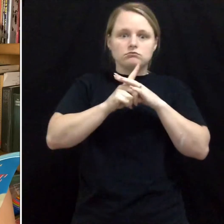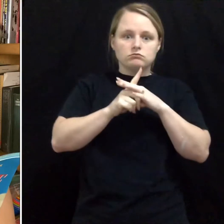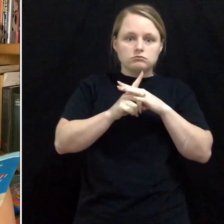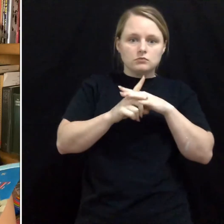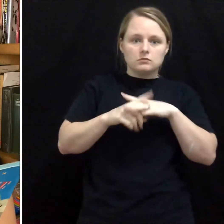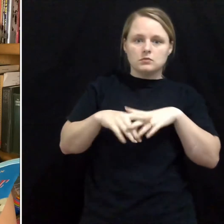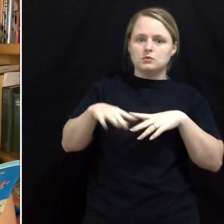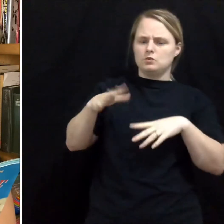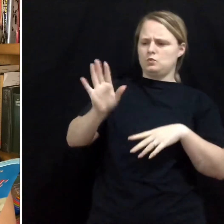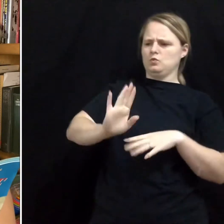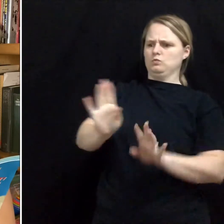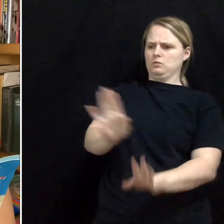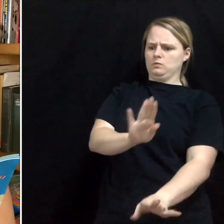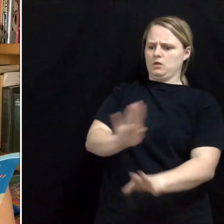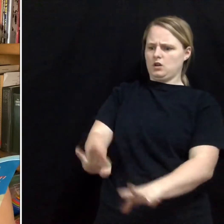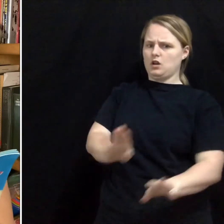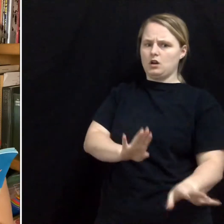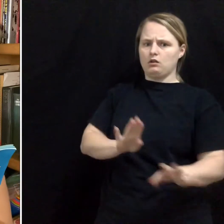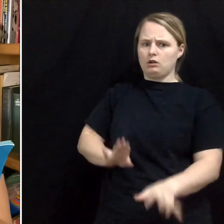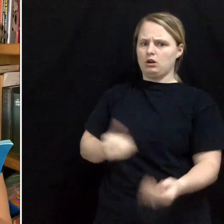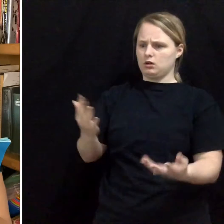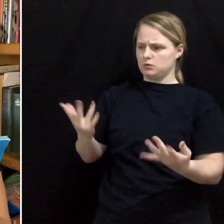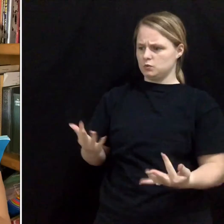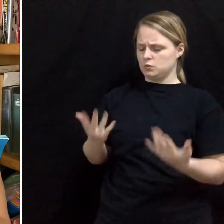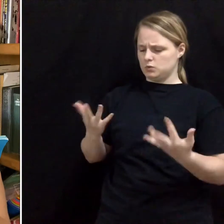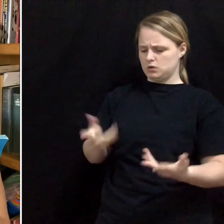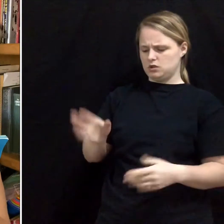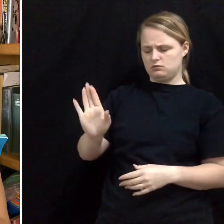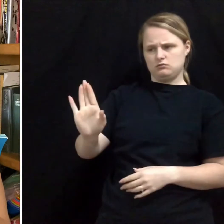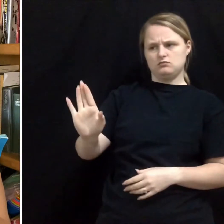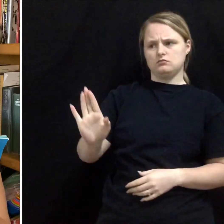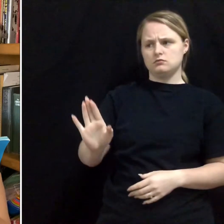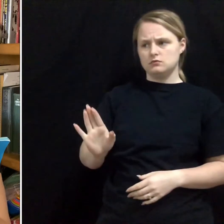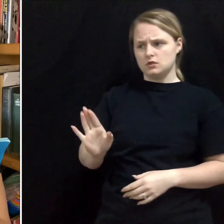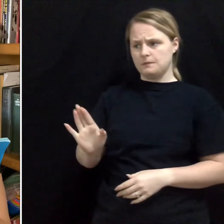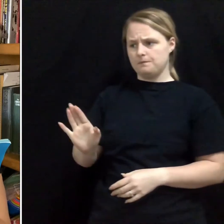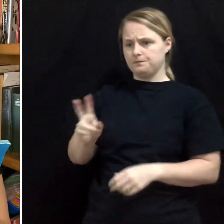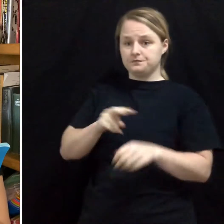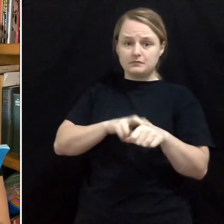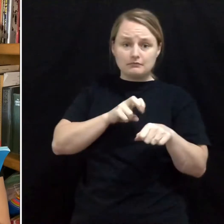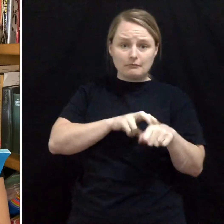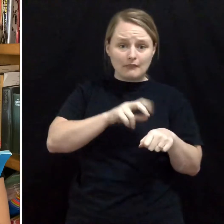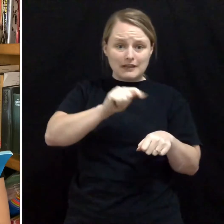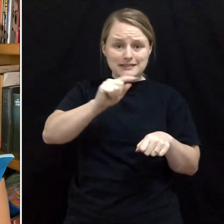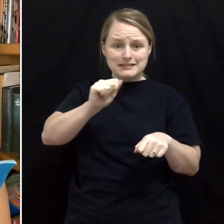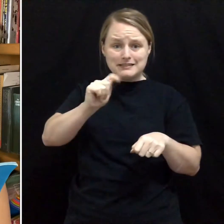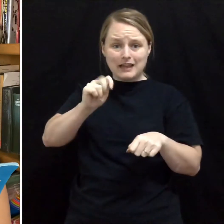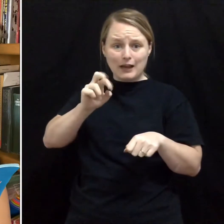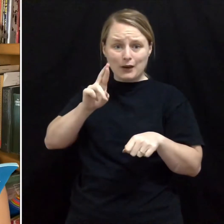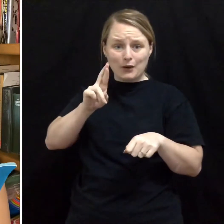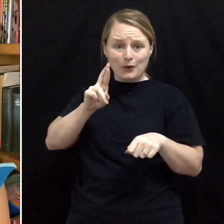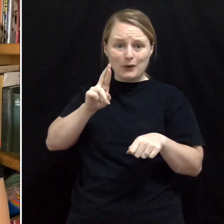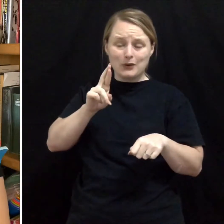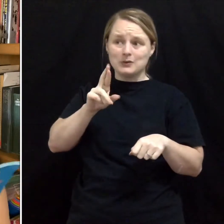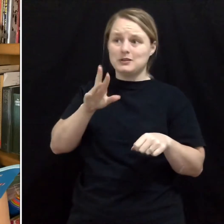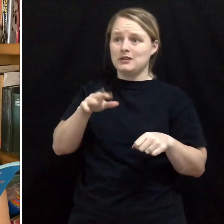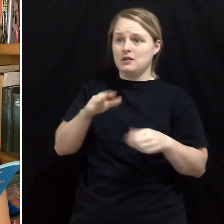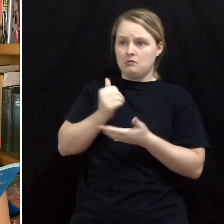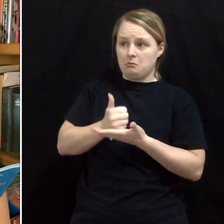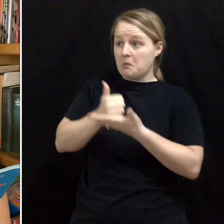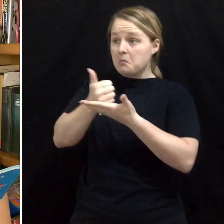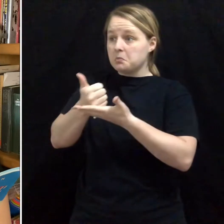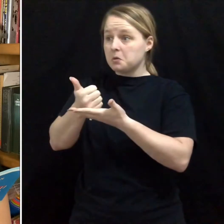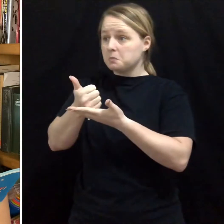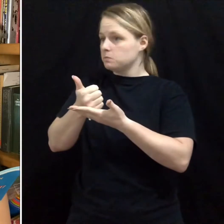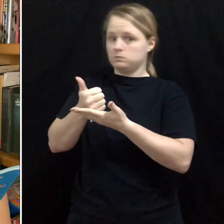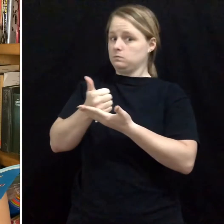path. It sneaked up on Rose. "Whoa there now, just hold on a minute," Rose called out to the storm. Tater was helpless to do